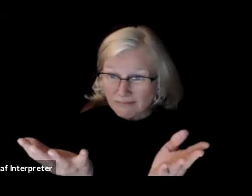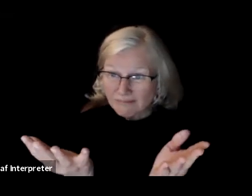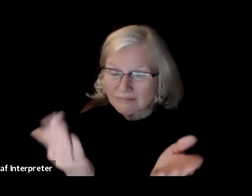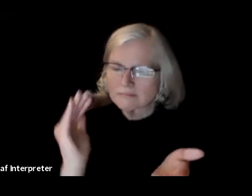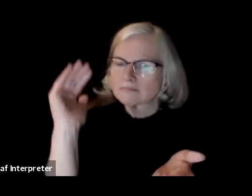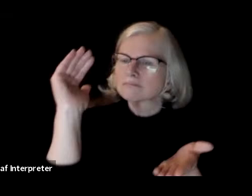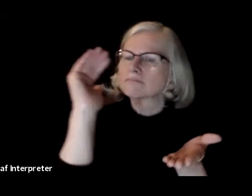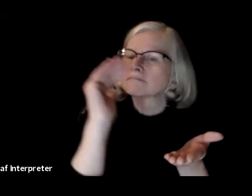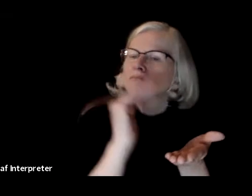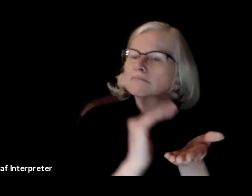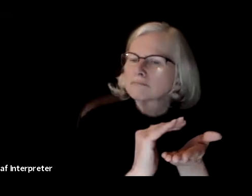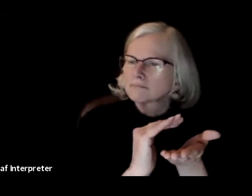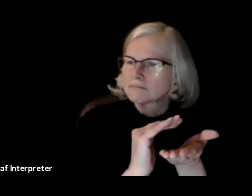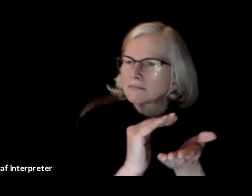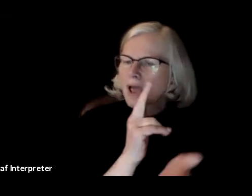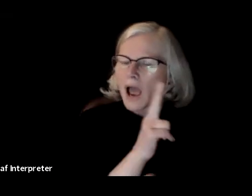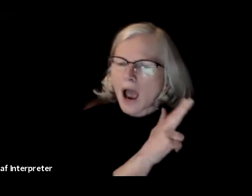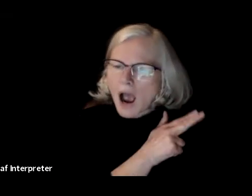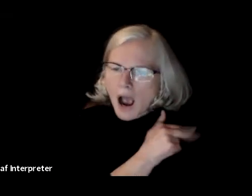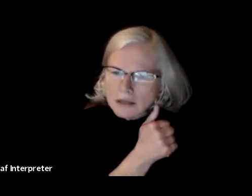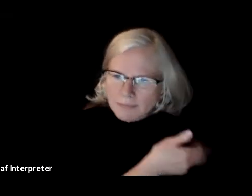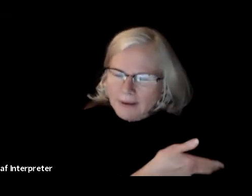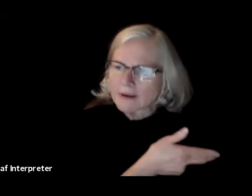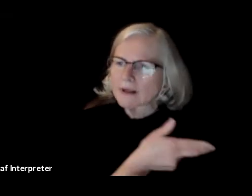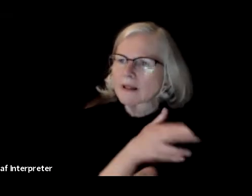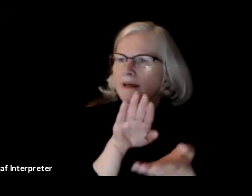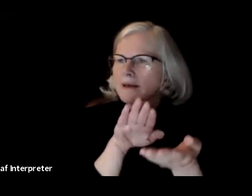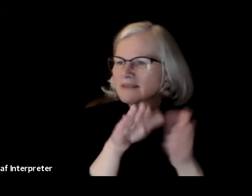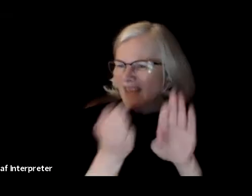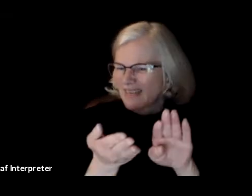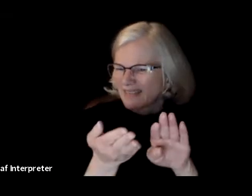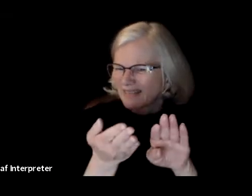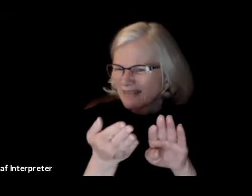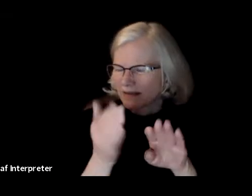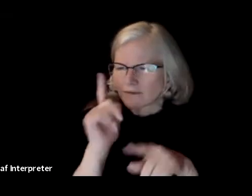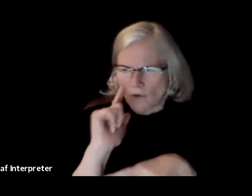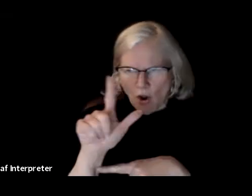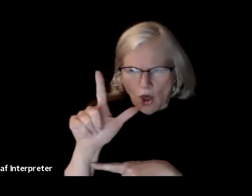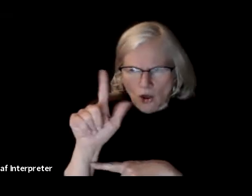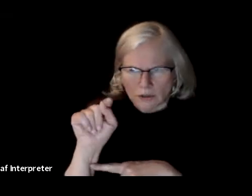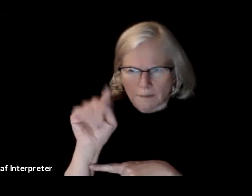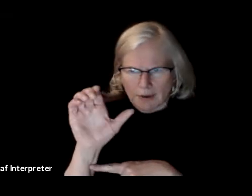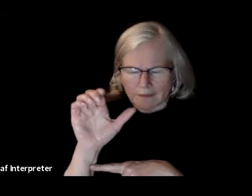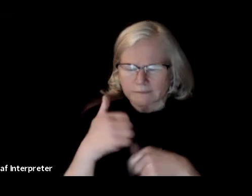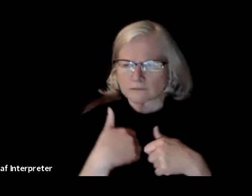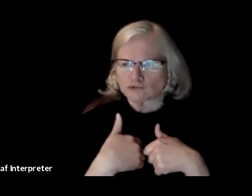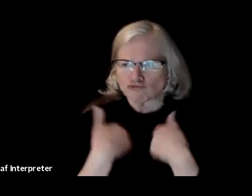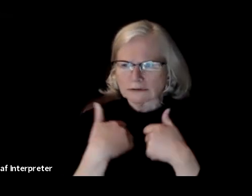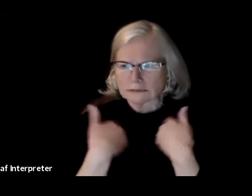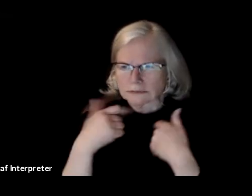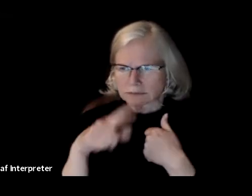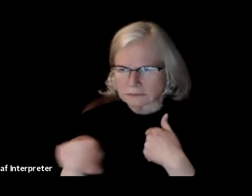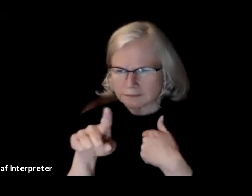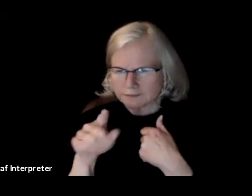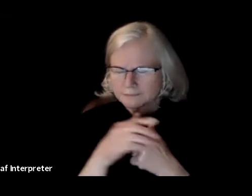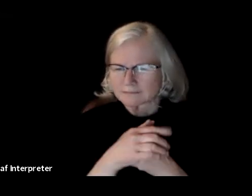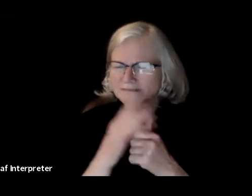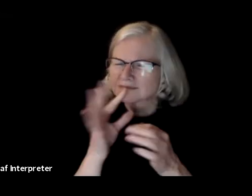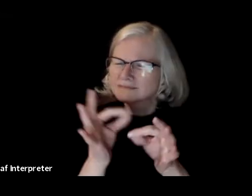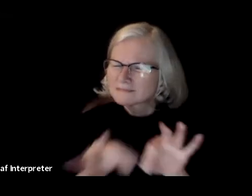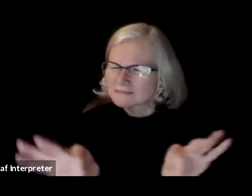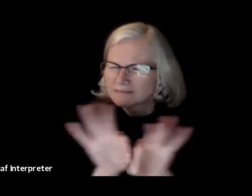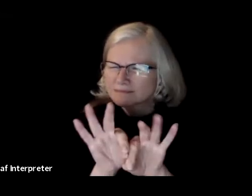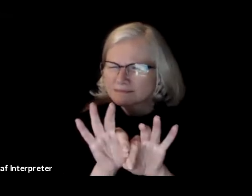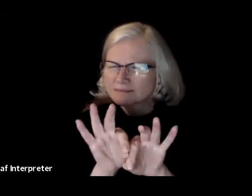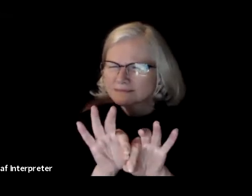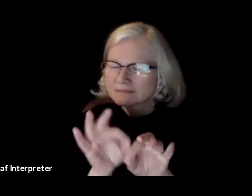our long-term care residents population. And this is also key to why residents are now able to have more